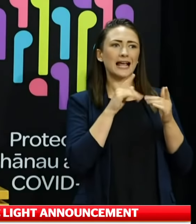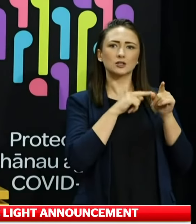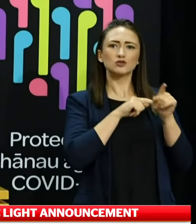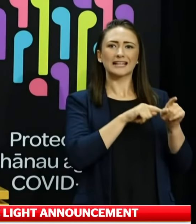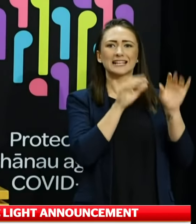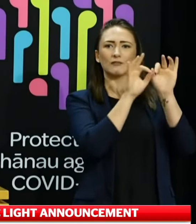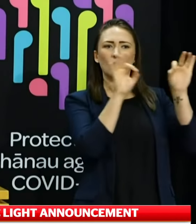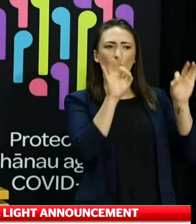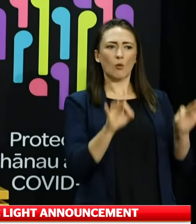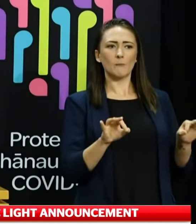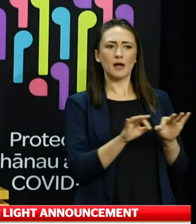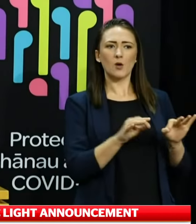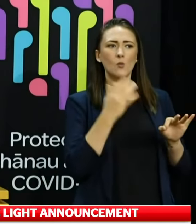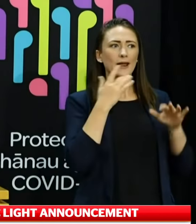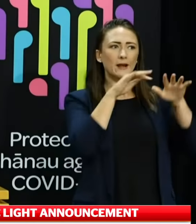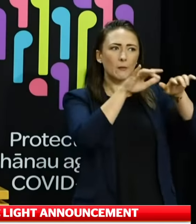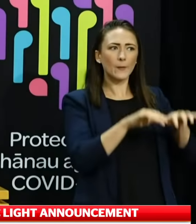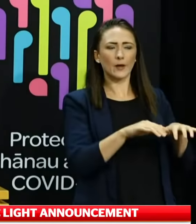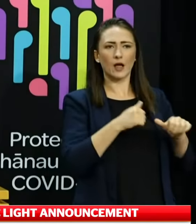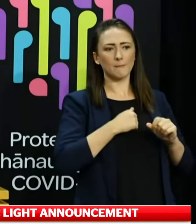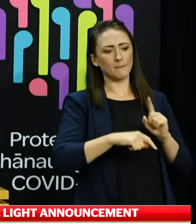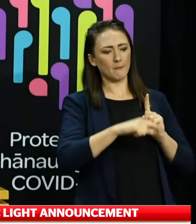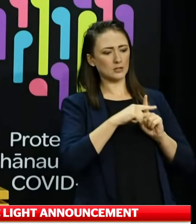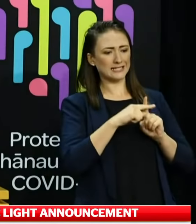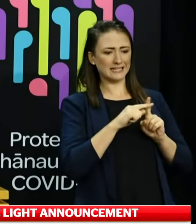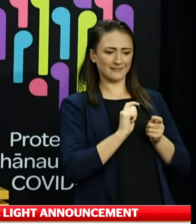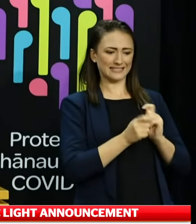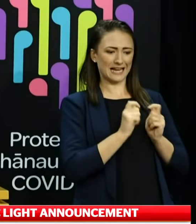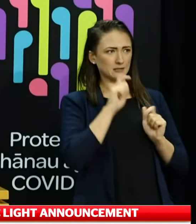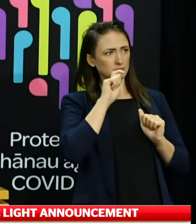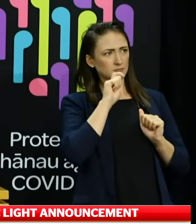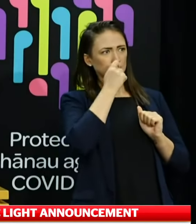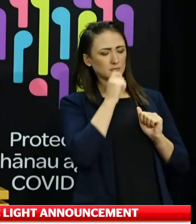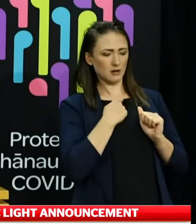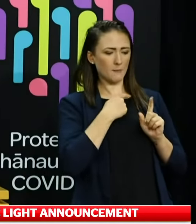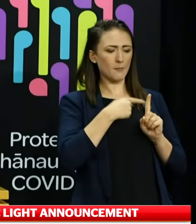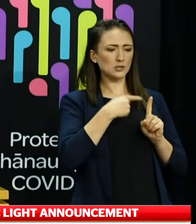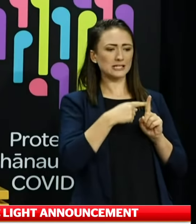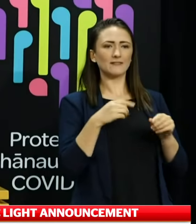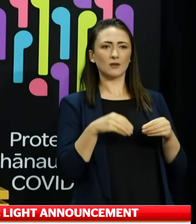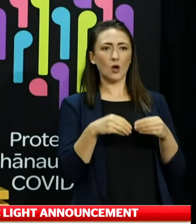tracing form. And so when you declare your positive result,